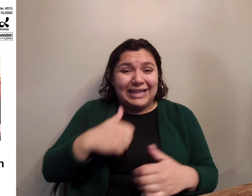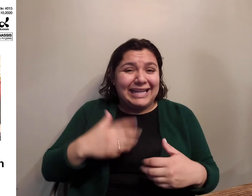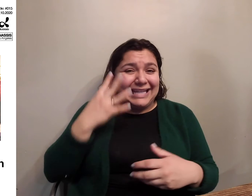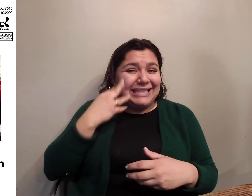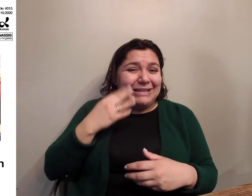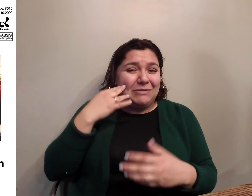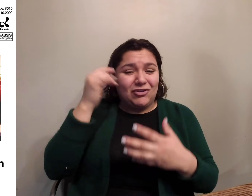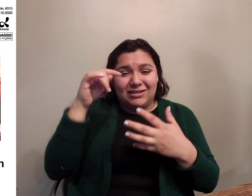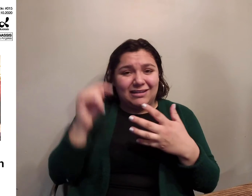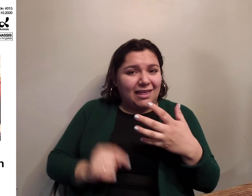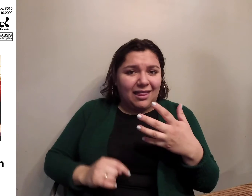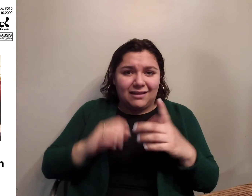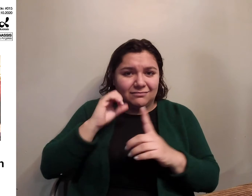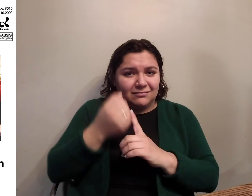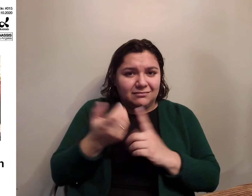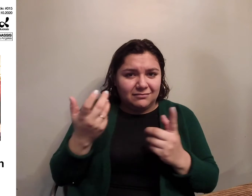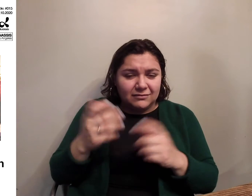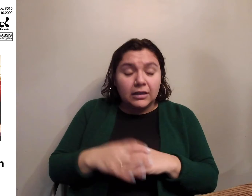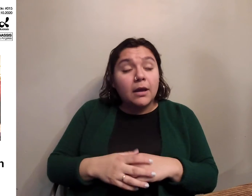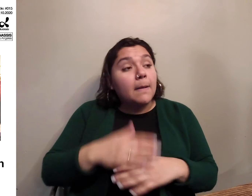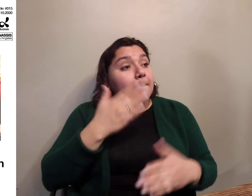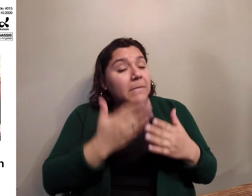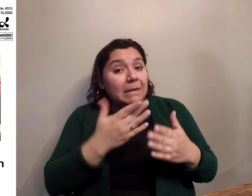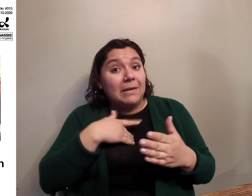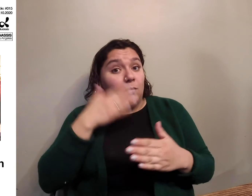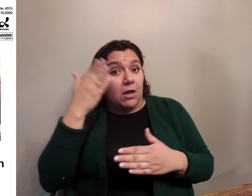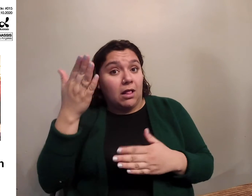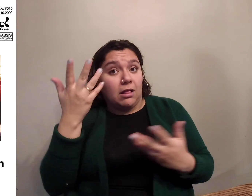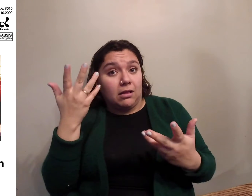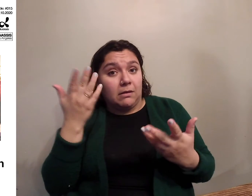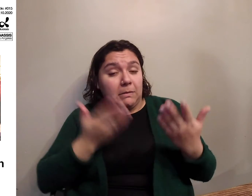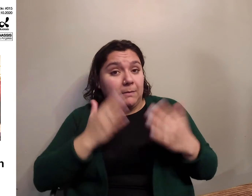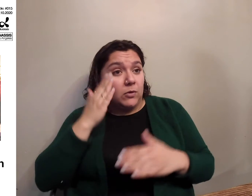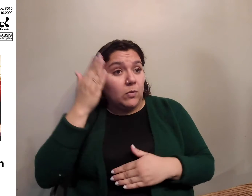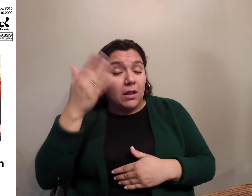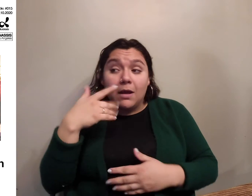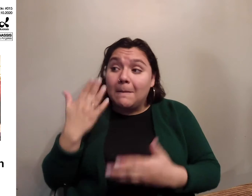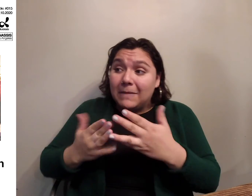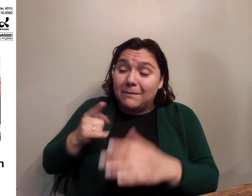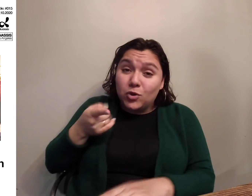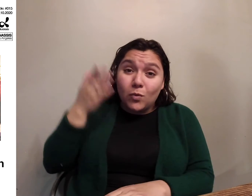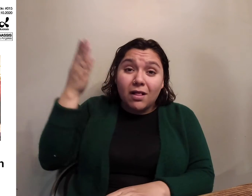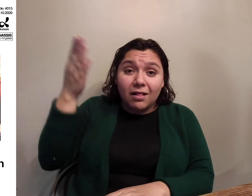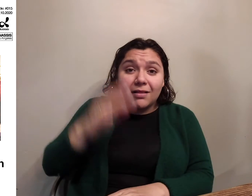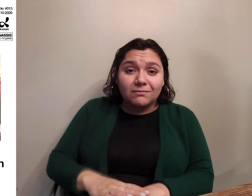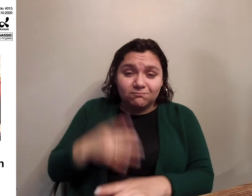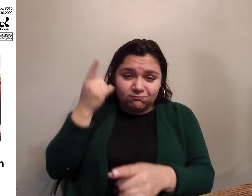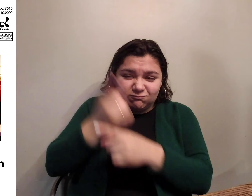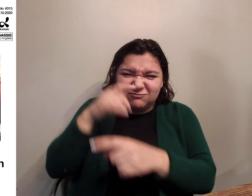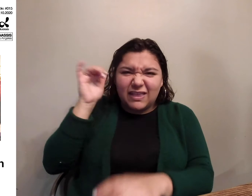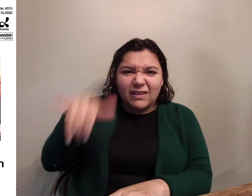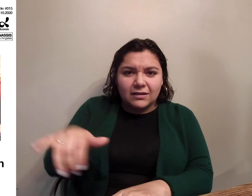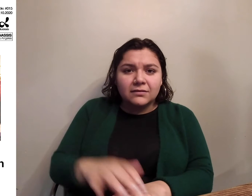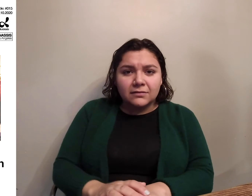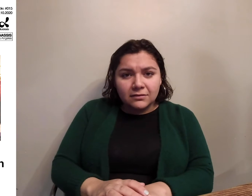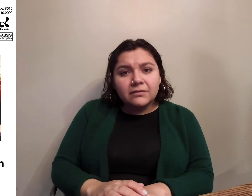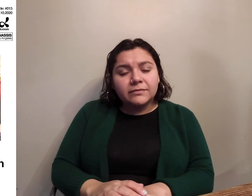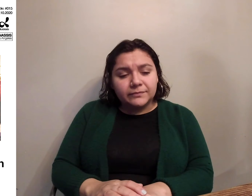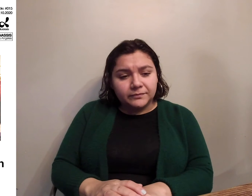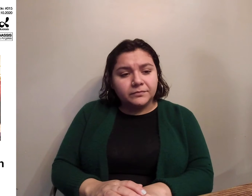through any of this, basically. And maybe you will. And maybe you will, exactly. That's what,